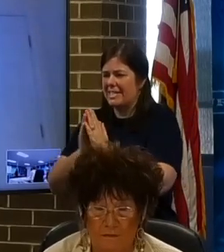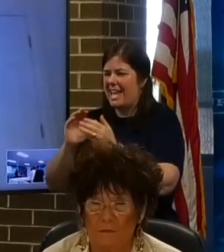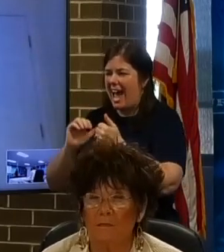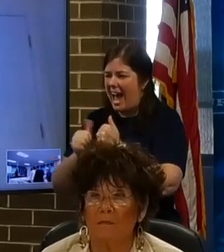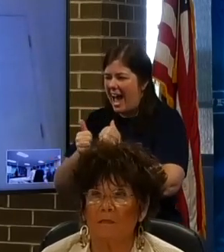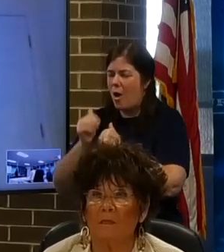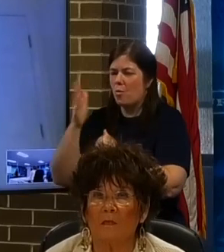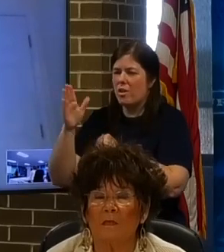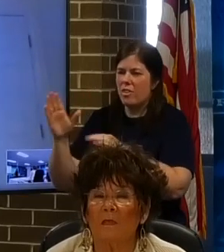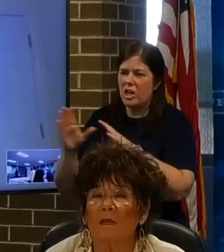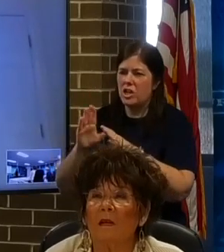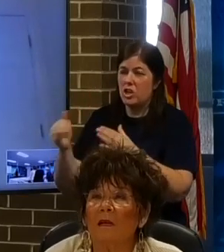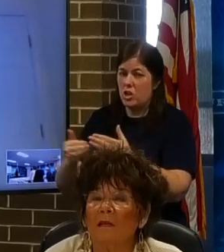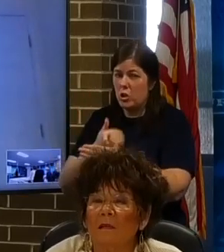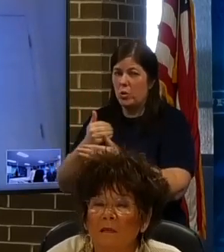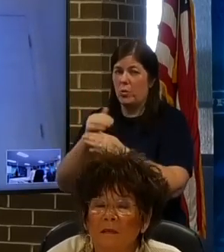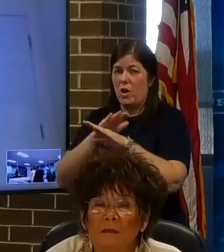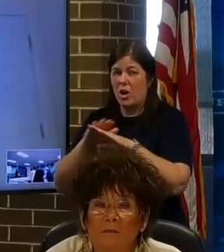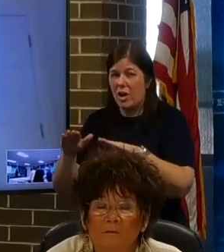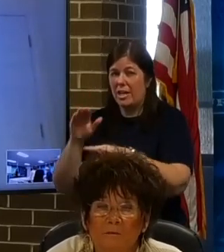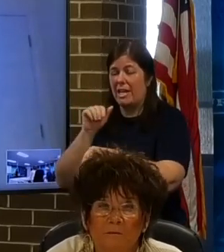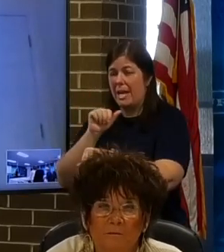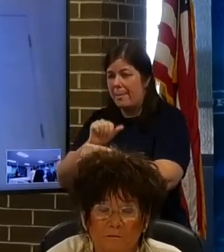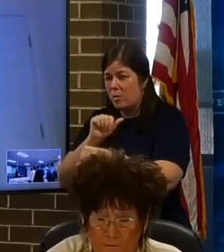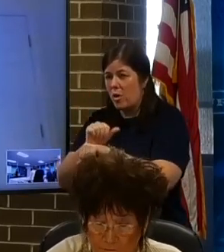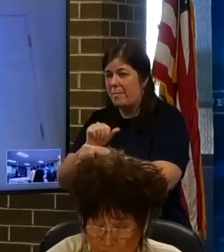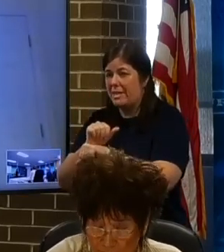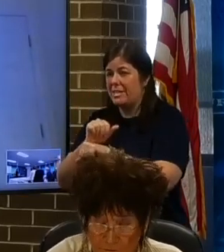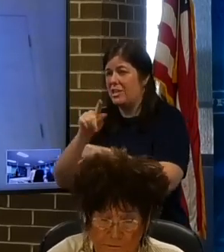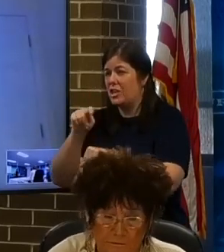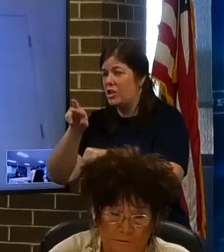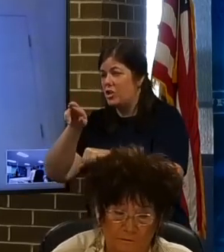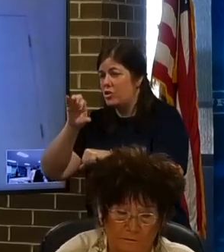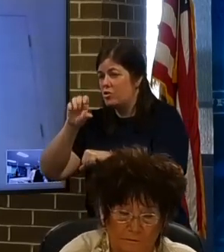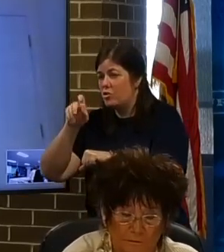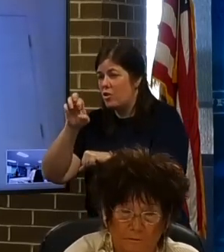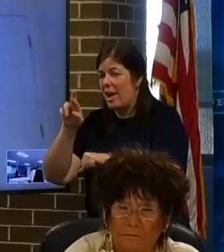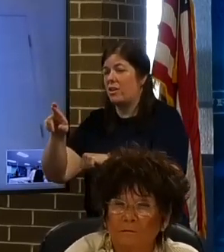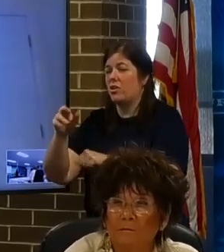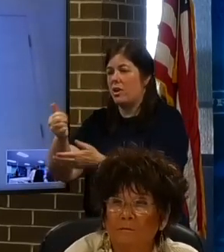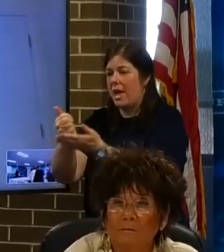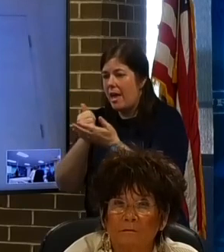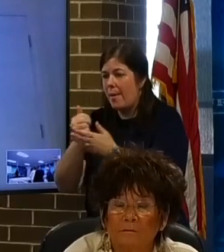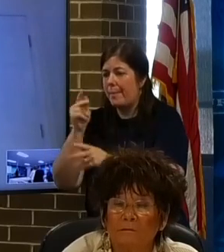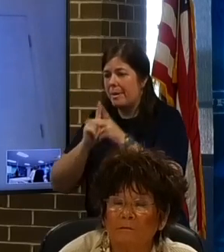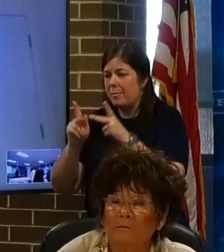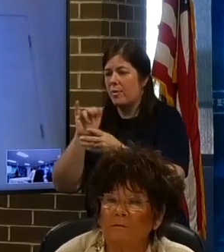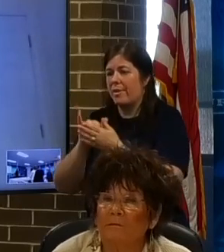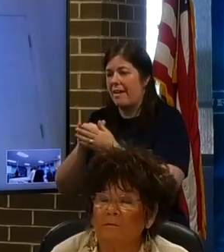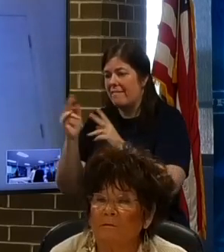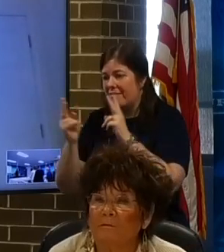the new unemployment claim tracker help those who visit the site?